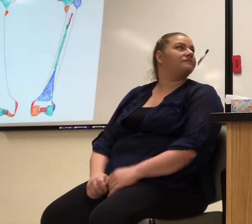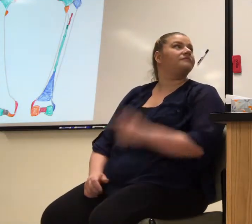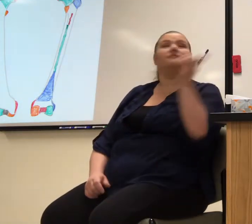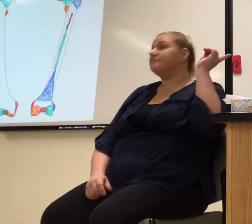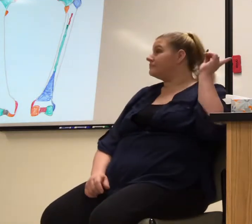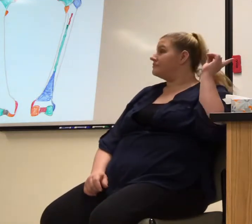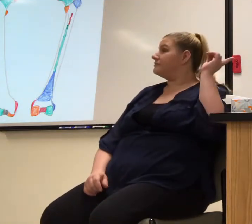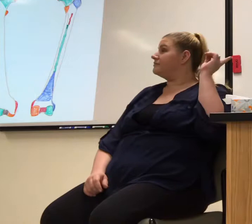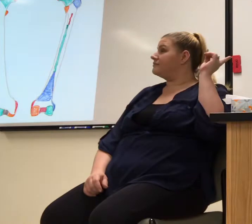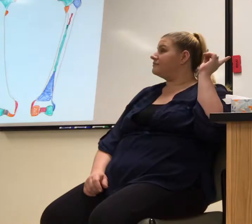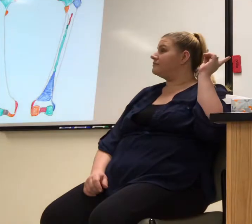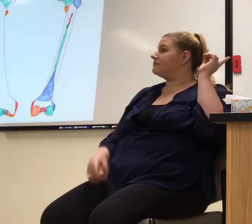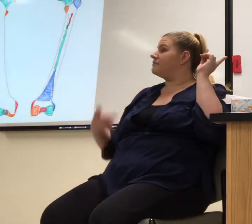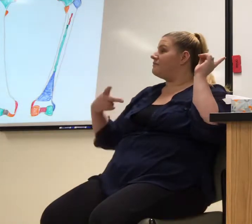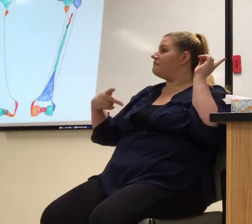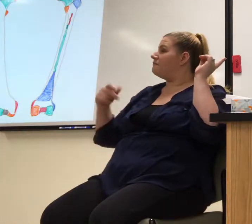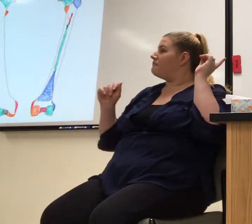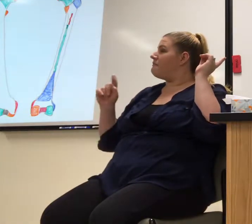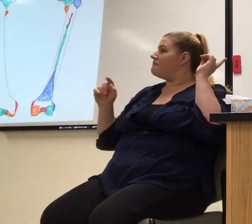Here's the kneecap bone, the patella.